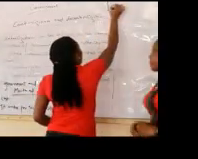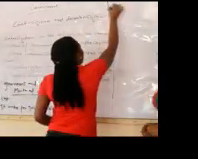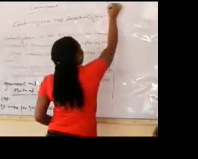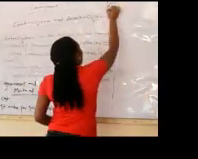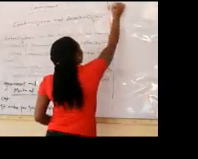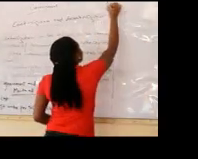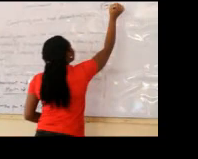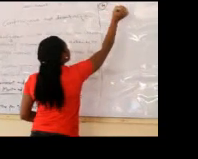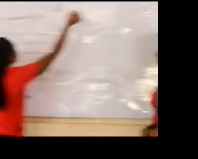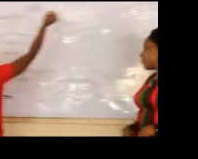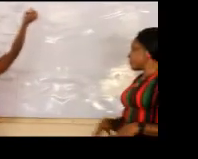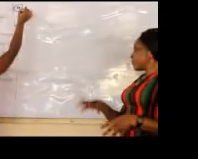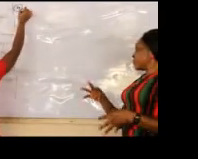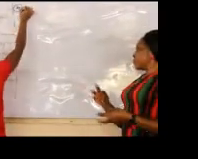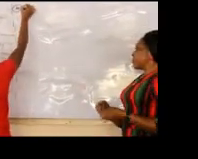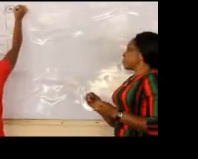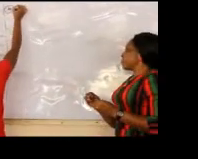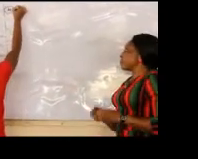Then number 4.